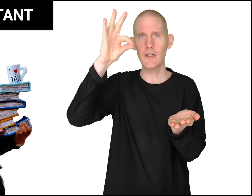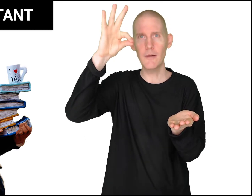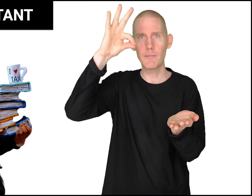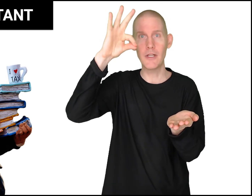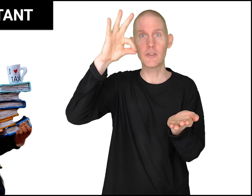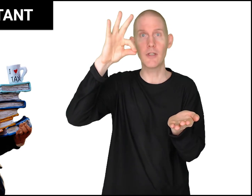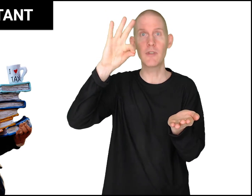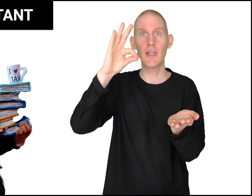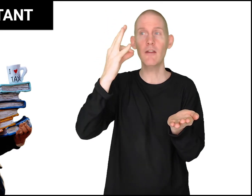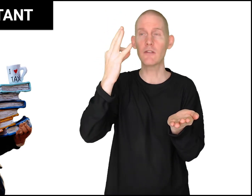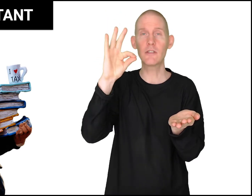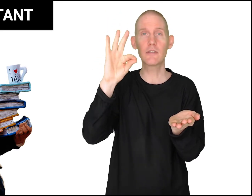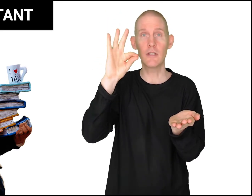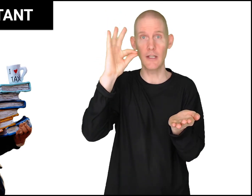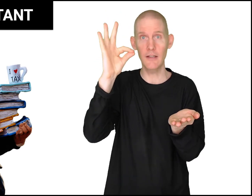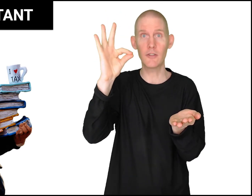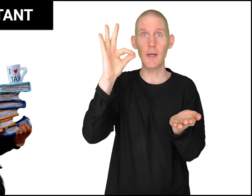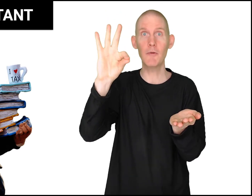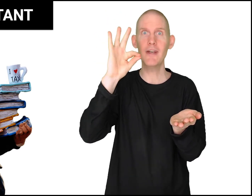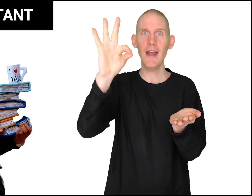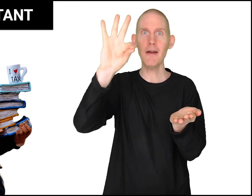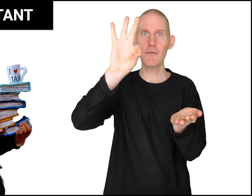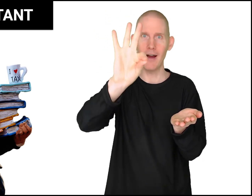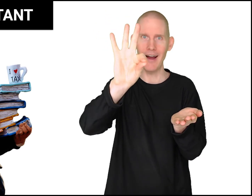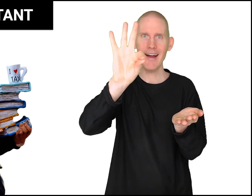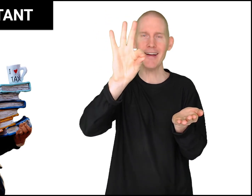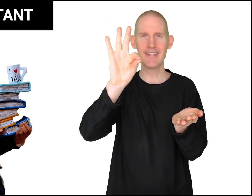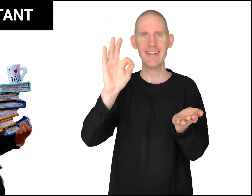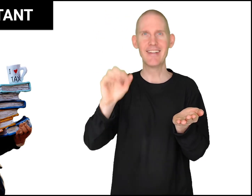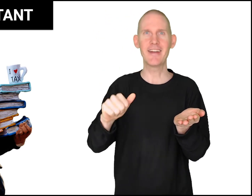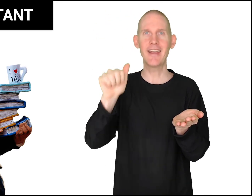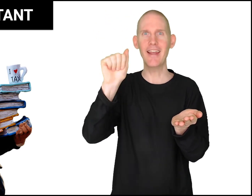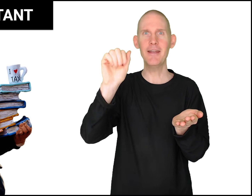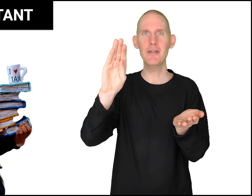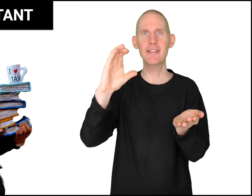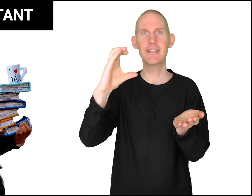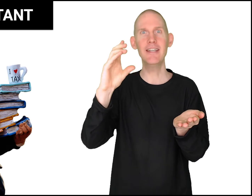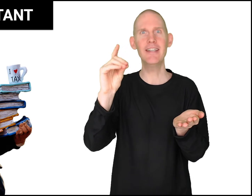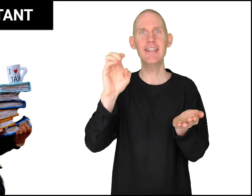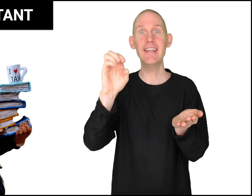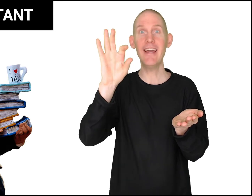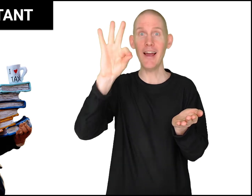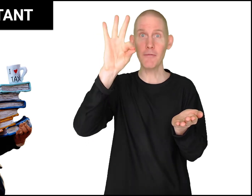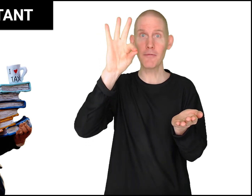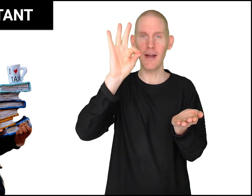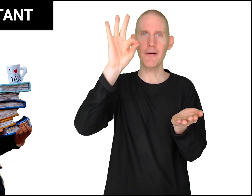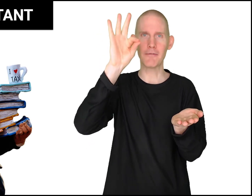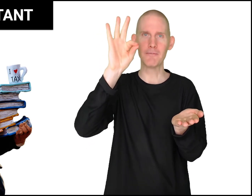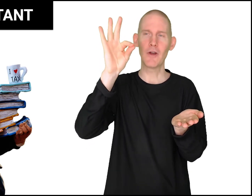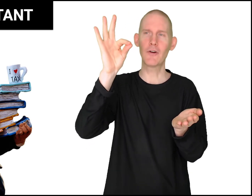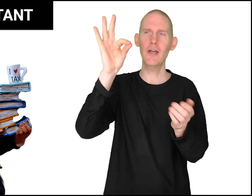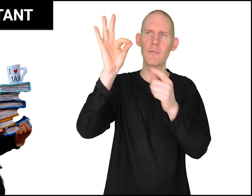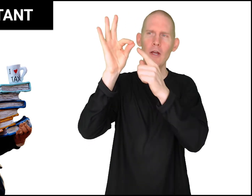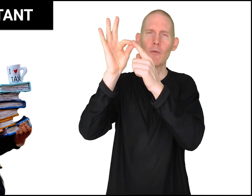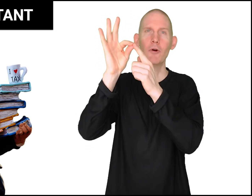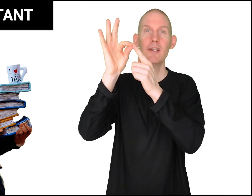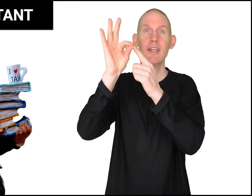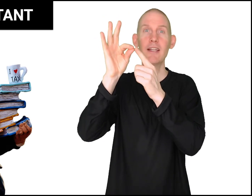and pinch them together, just in the shape of an F. Aha! Like A, B, C, D, E, F, F. Okay, we're going to take the